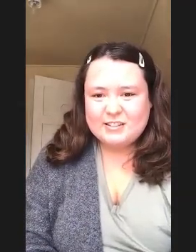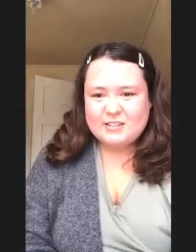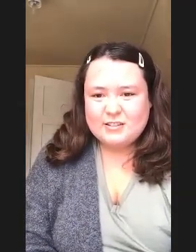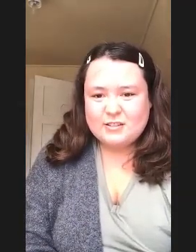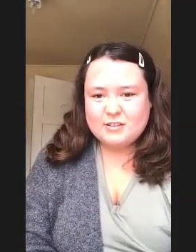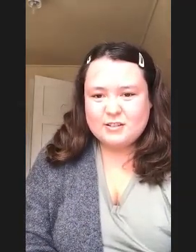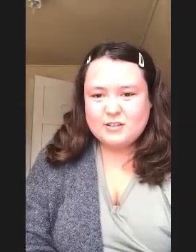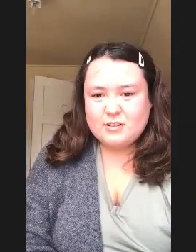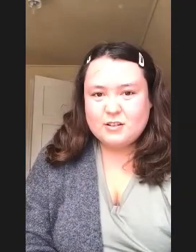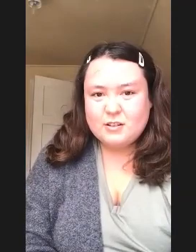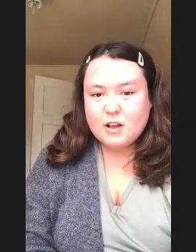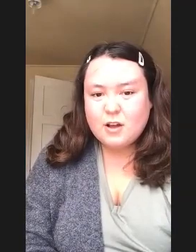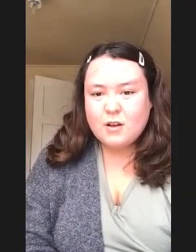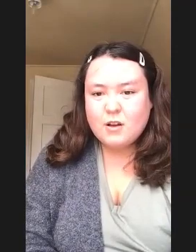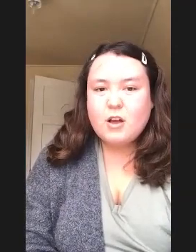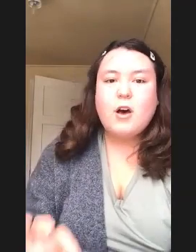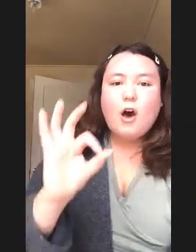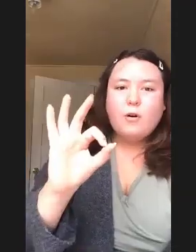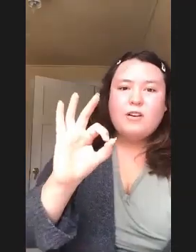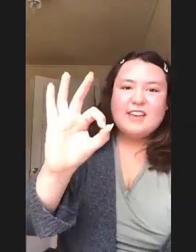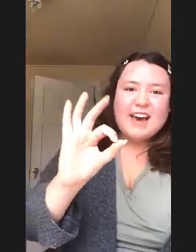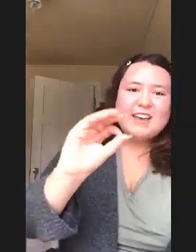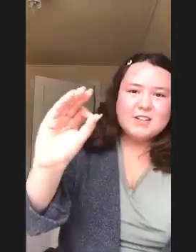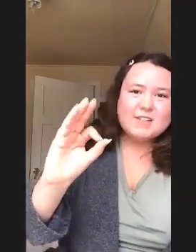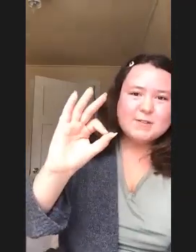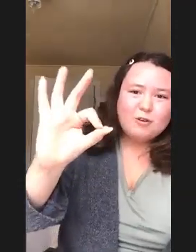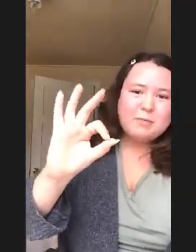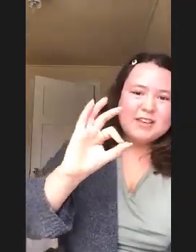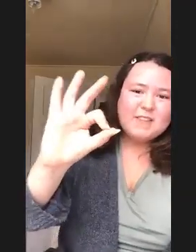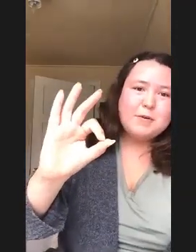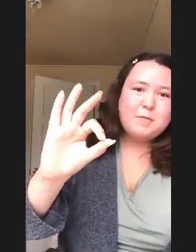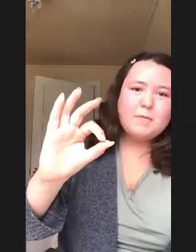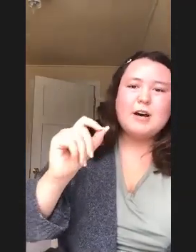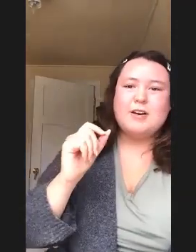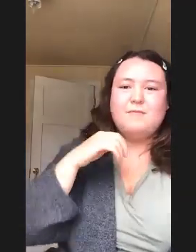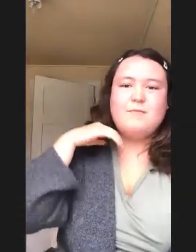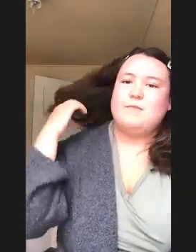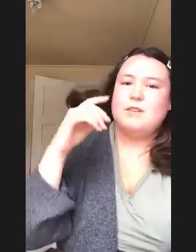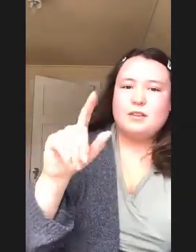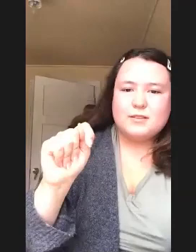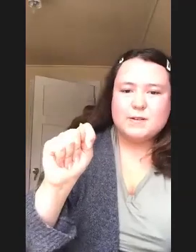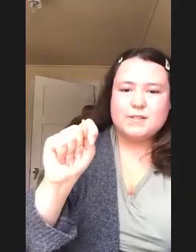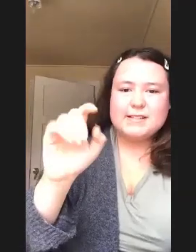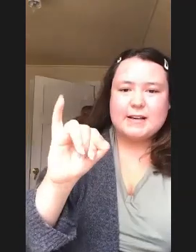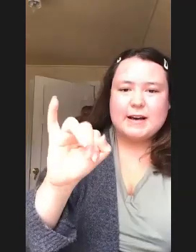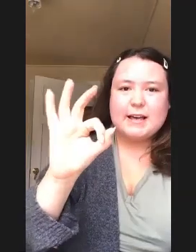of the same letters? Oh, yeah, you could just repeat them. So